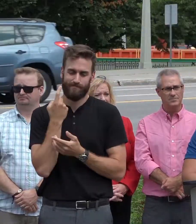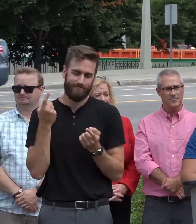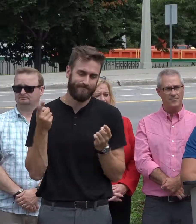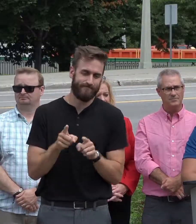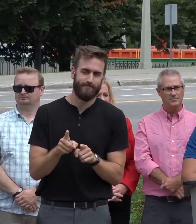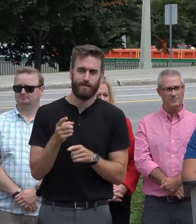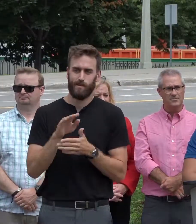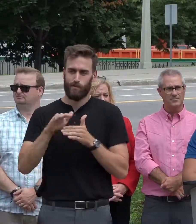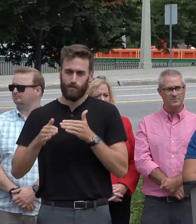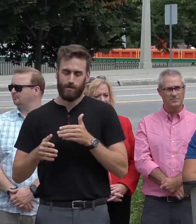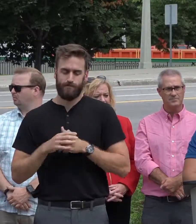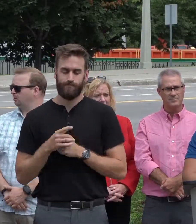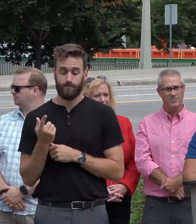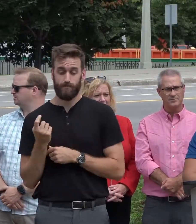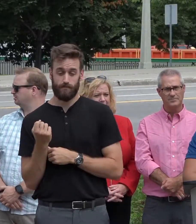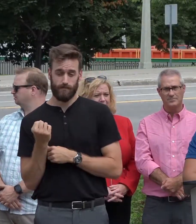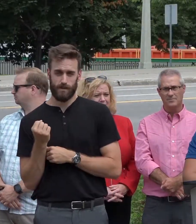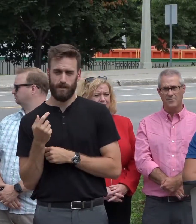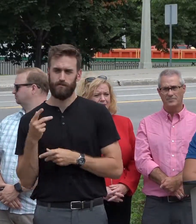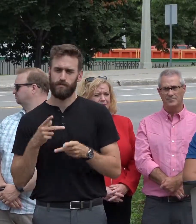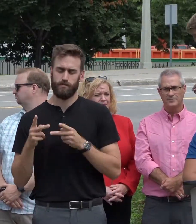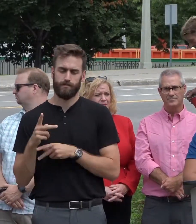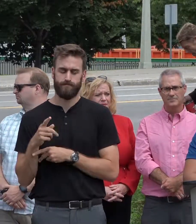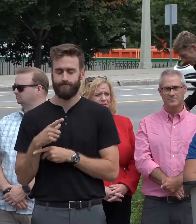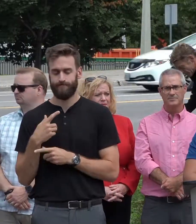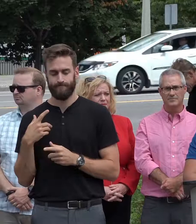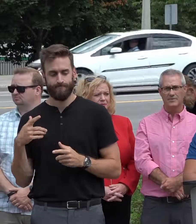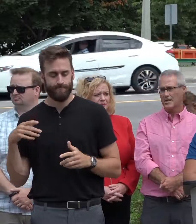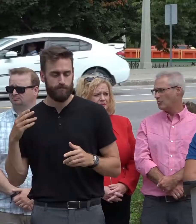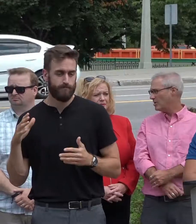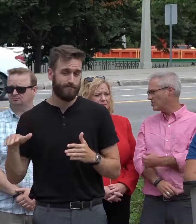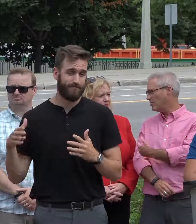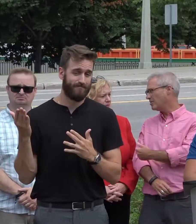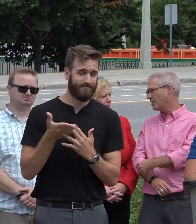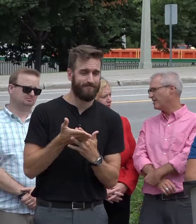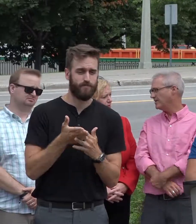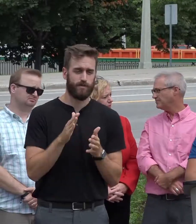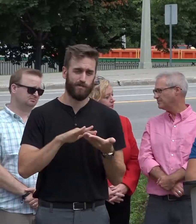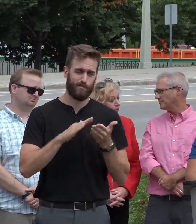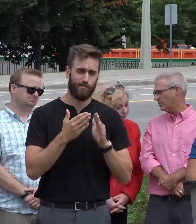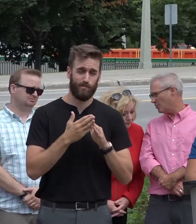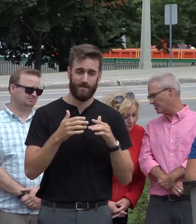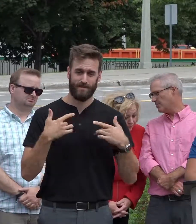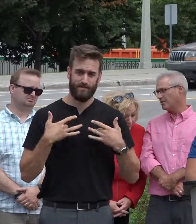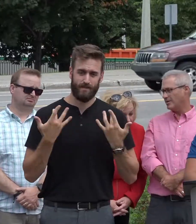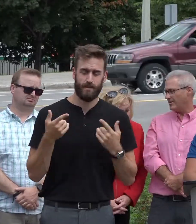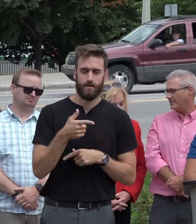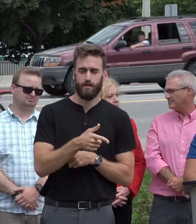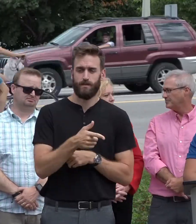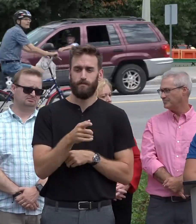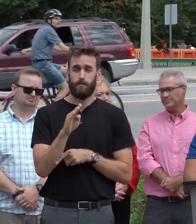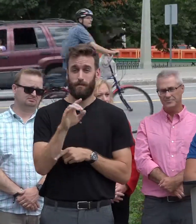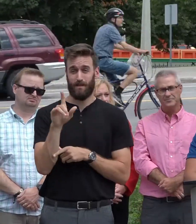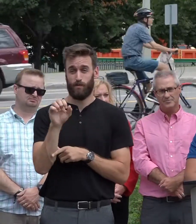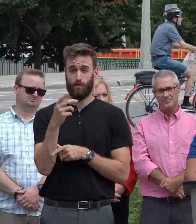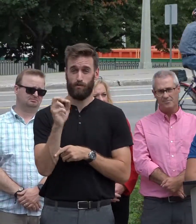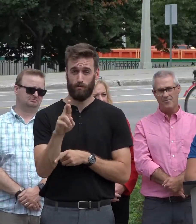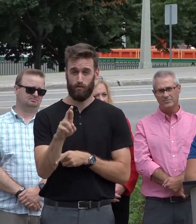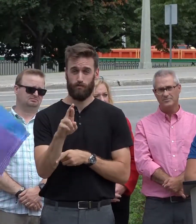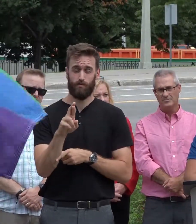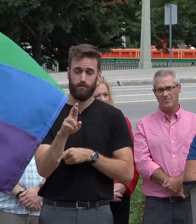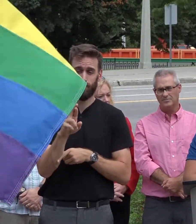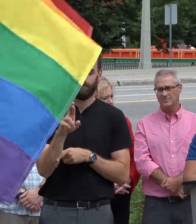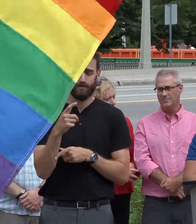weekend. On Saturday, ill-intentioned people attended a community drag storytime event in Bell's Corner. They interrupted the